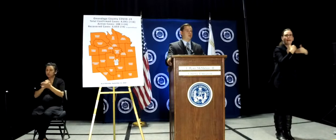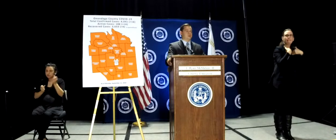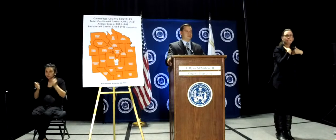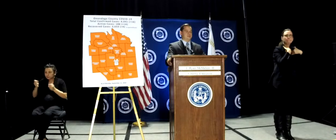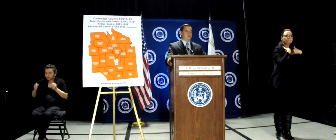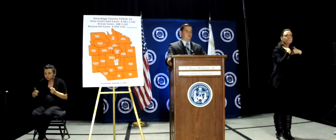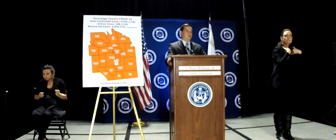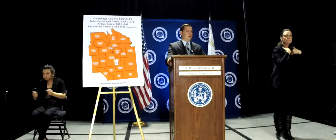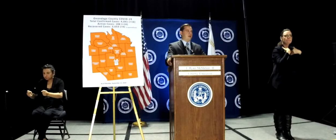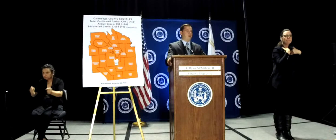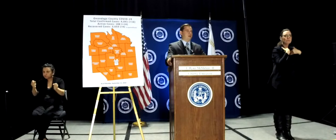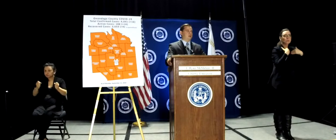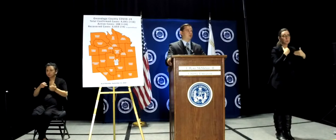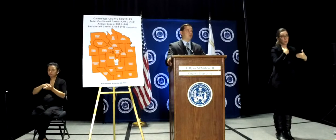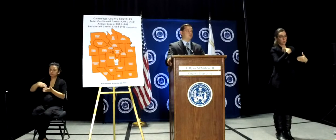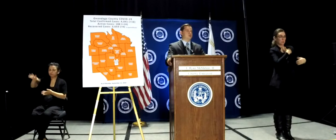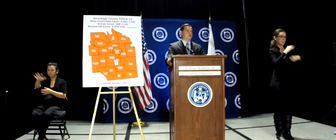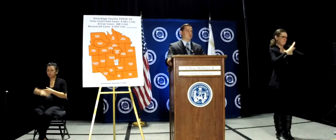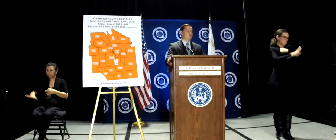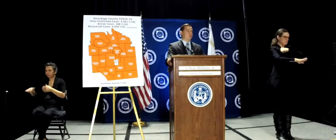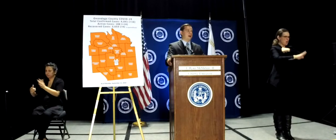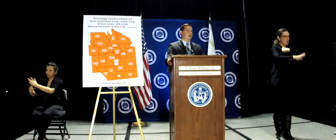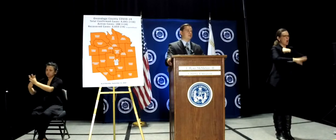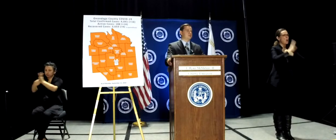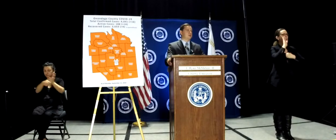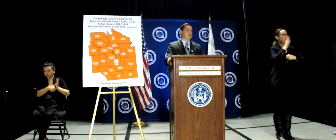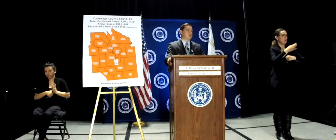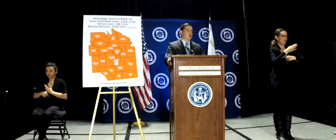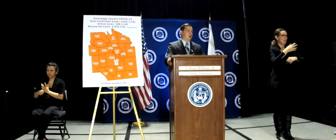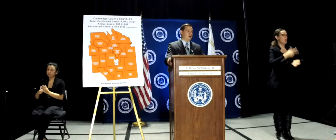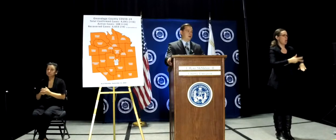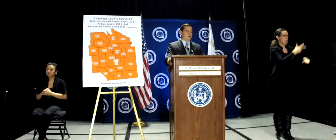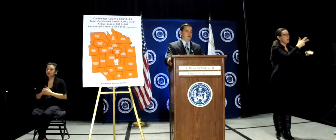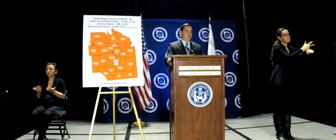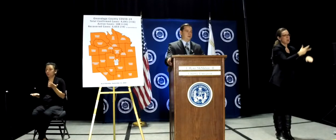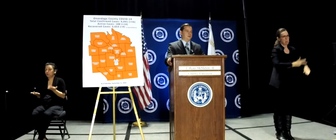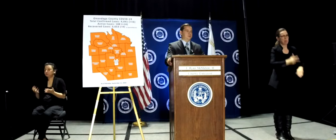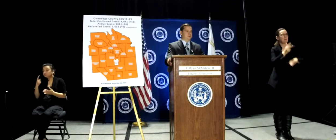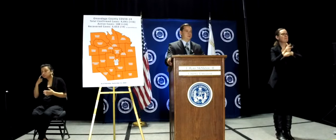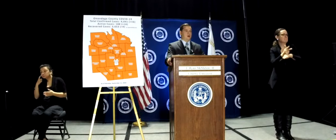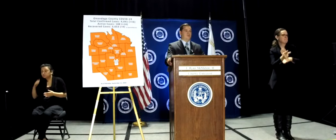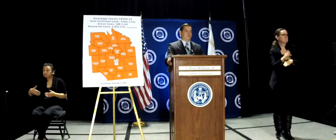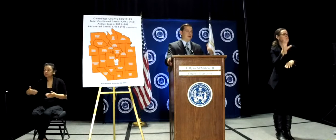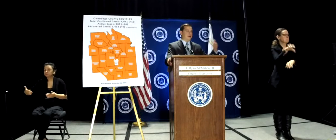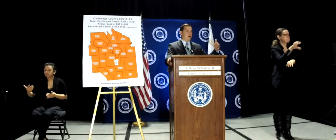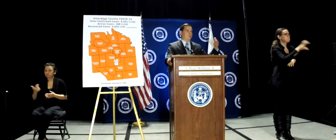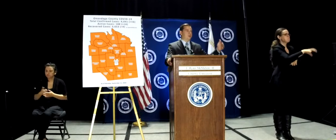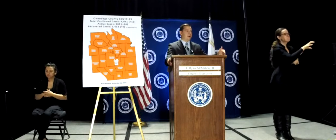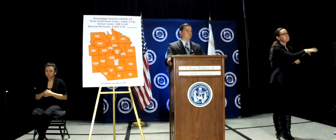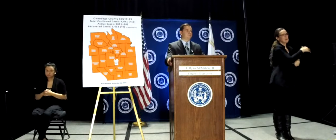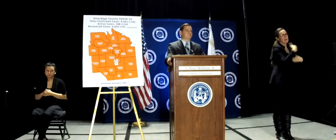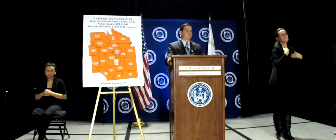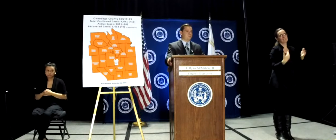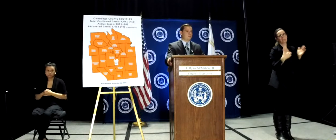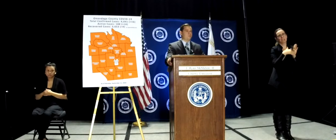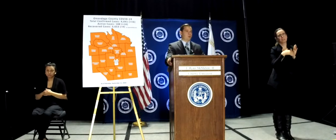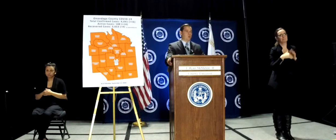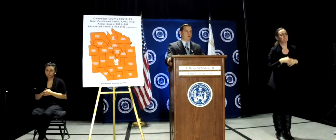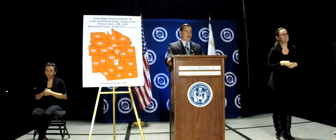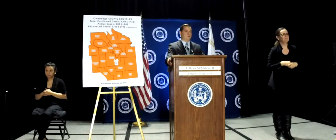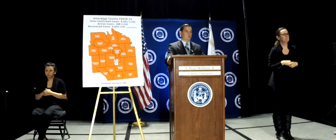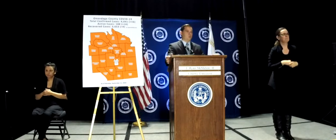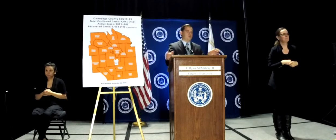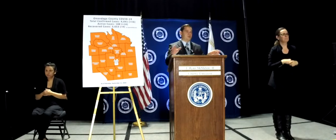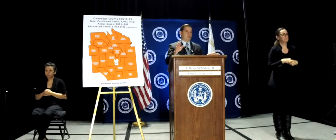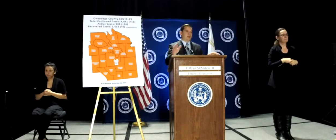we can look to see if we have any hidden clusters in different pockets and to offer that up again. But